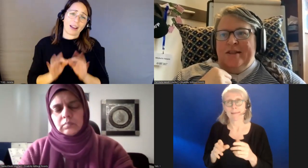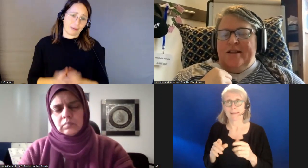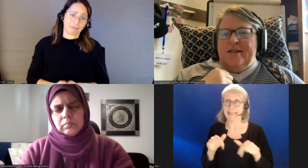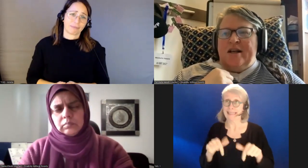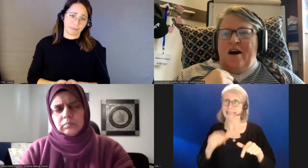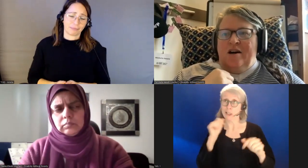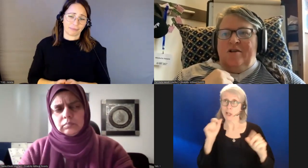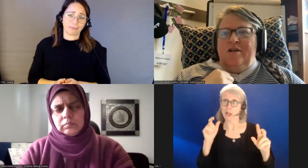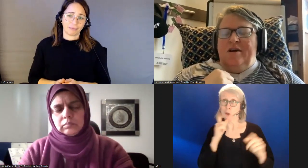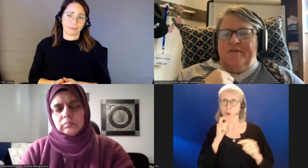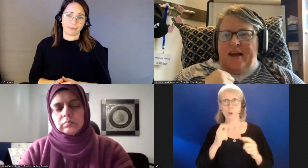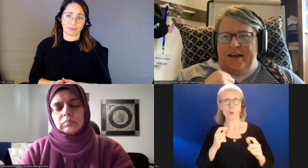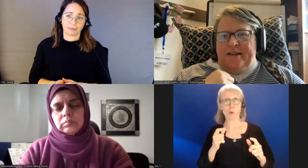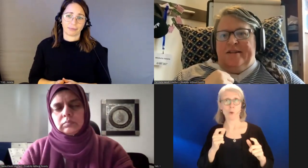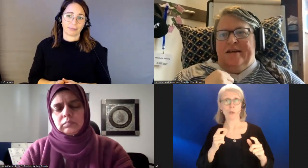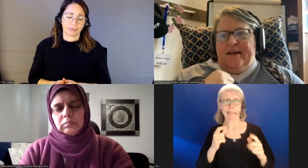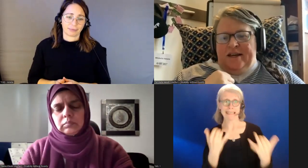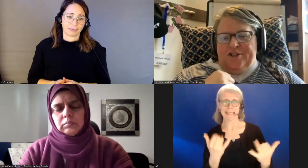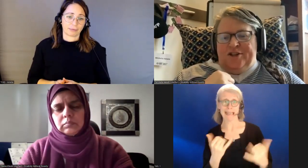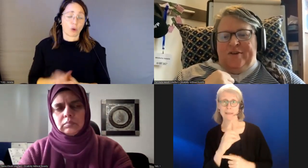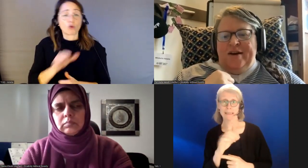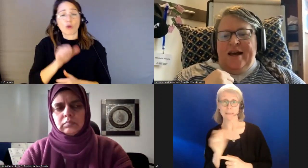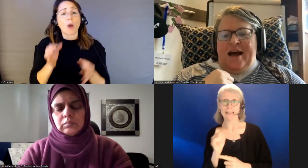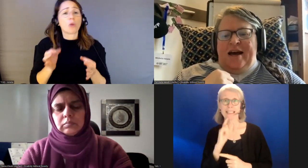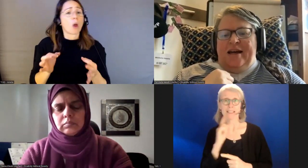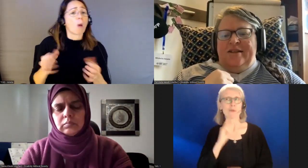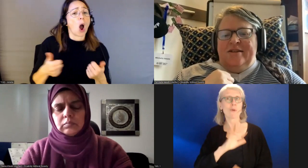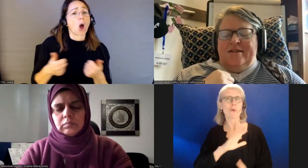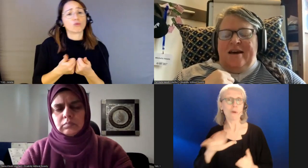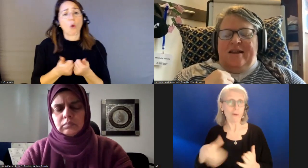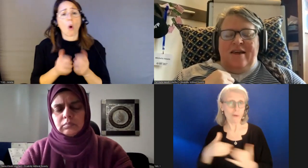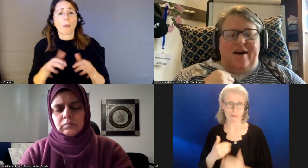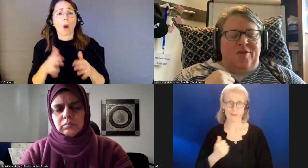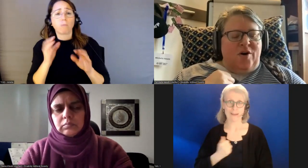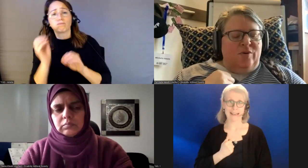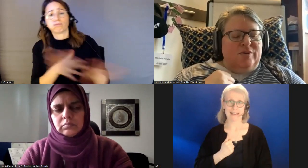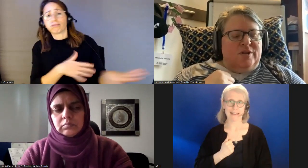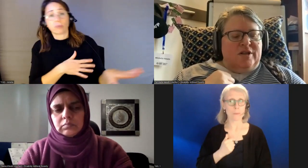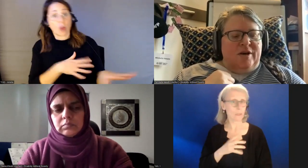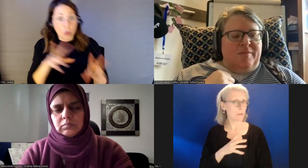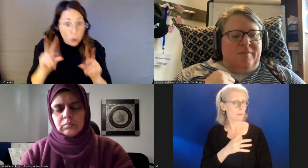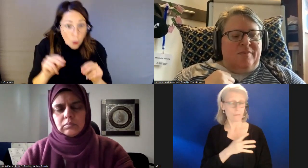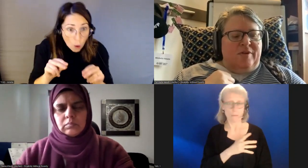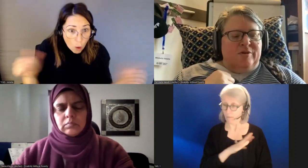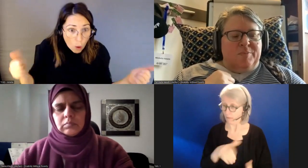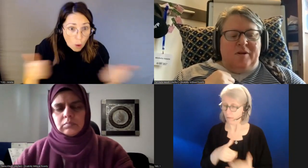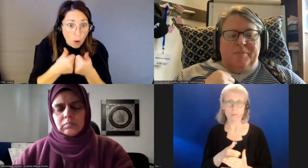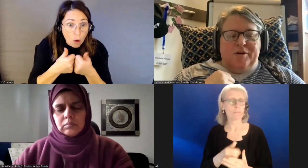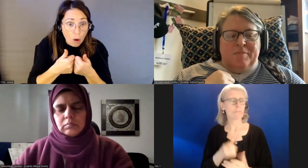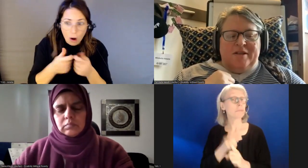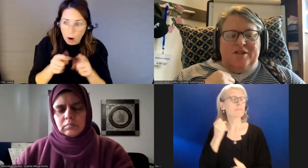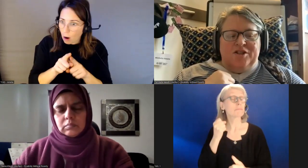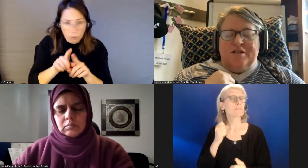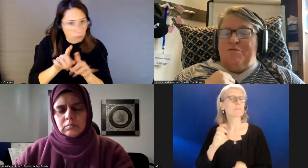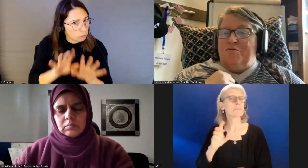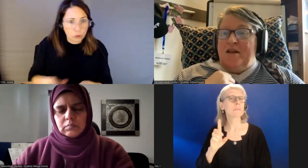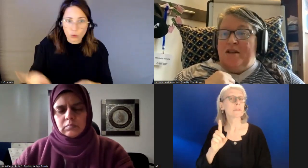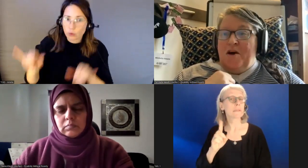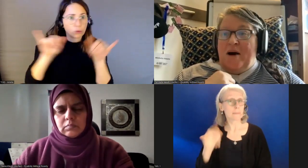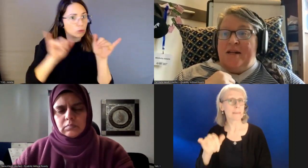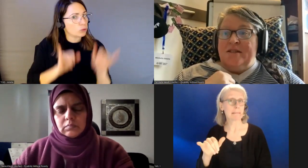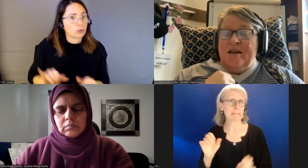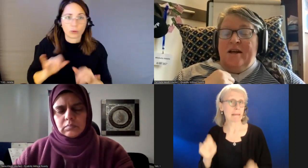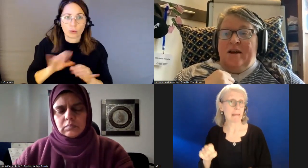issue. This is a whole of Canada issue, and those billboard messages